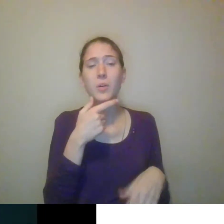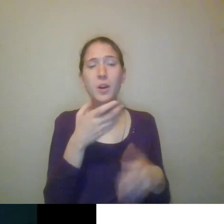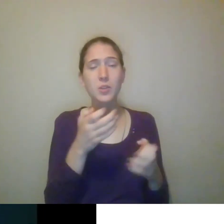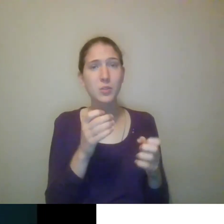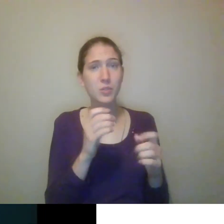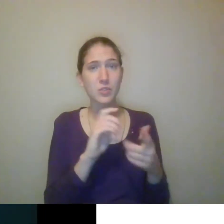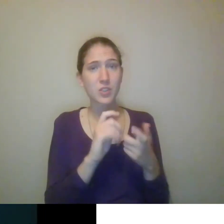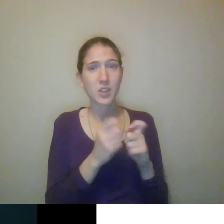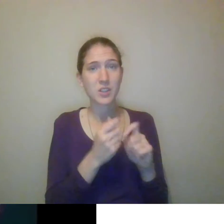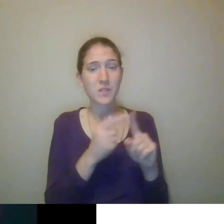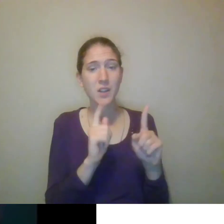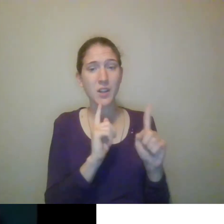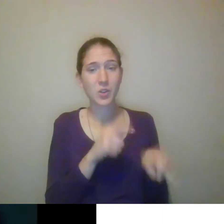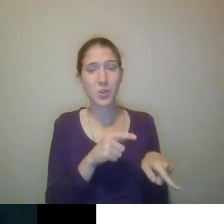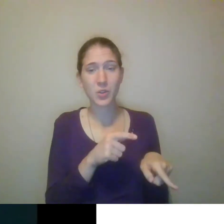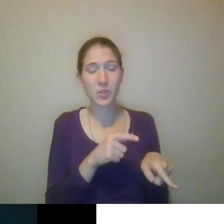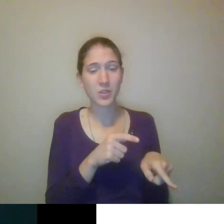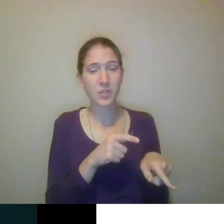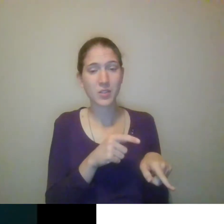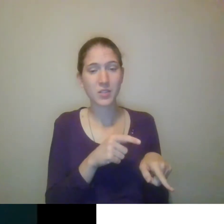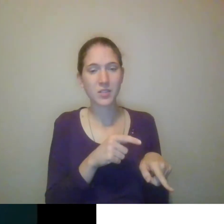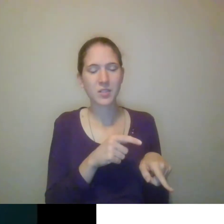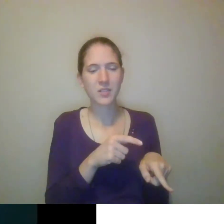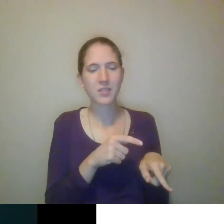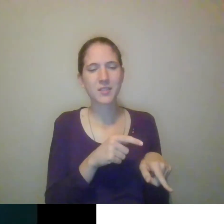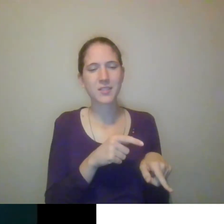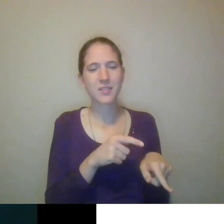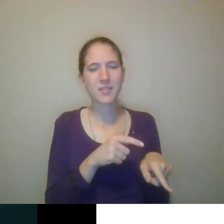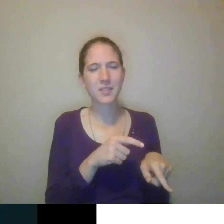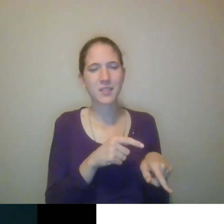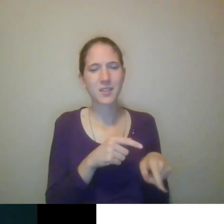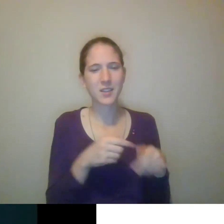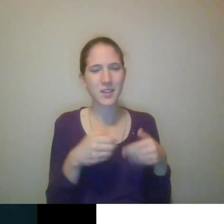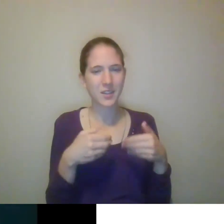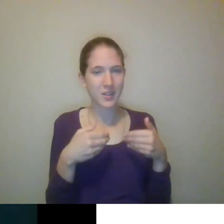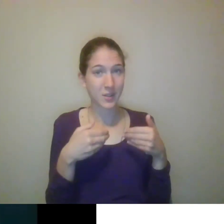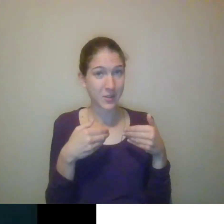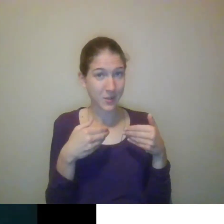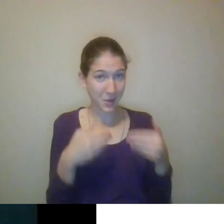then? No? No. All right.